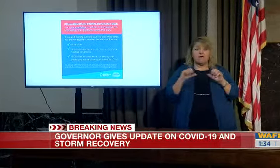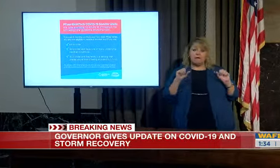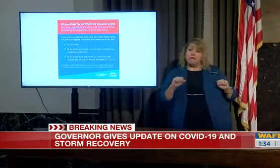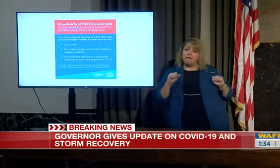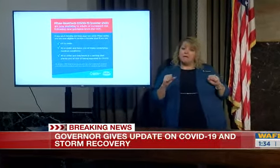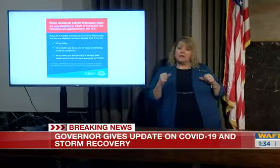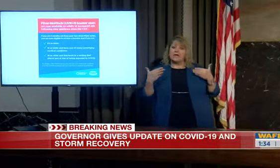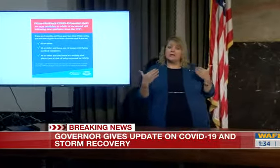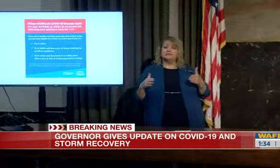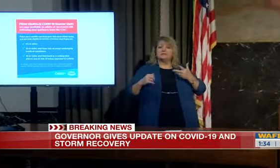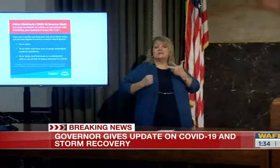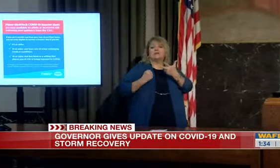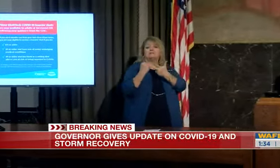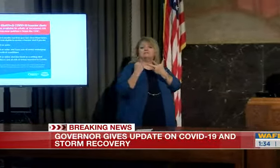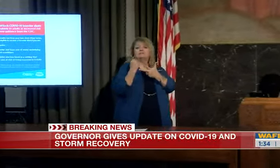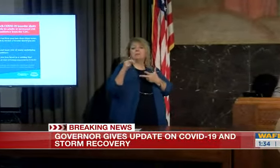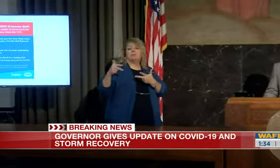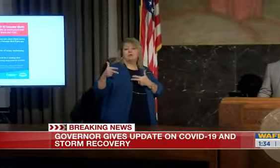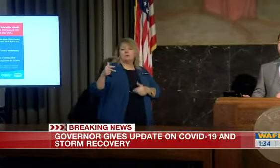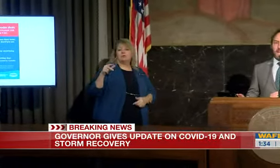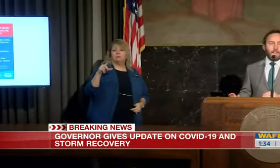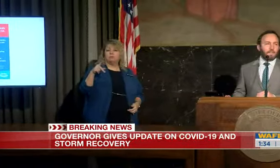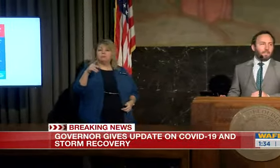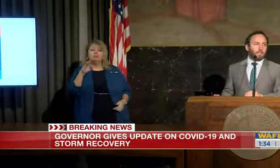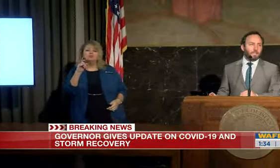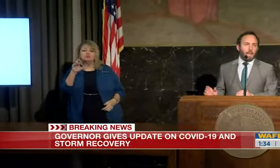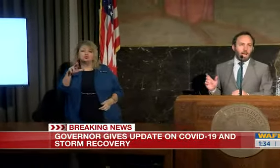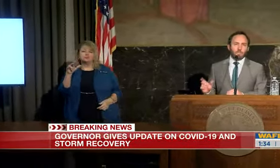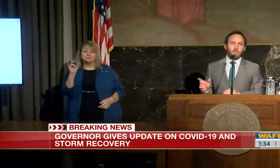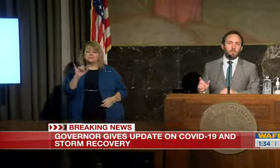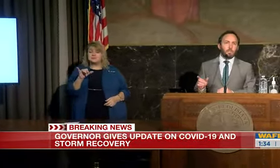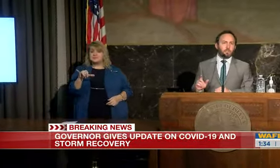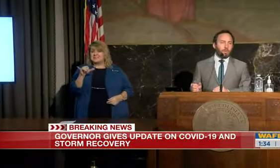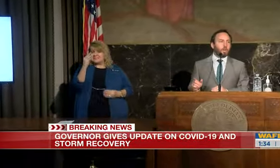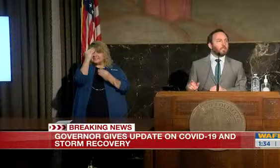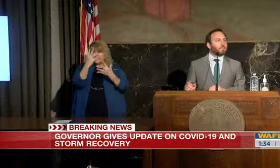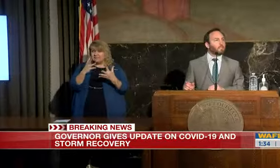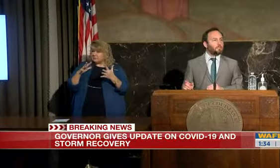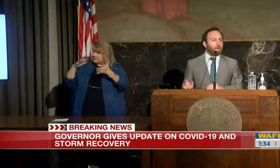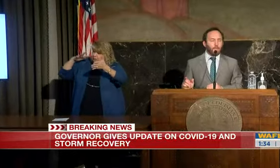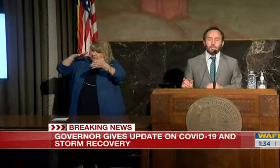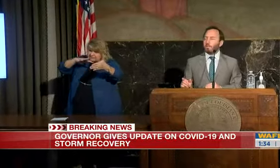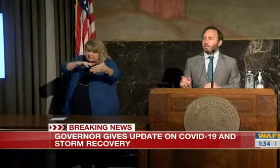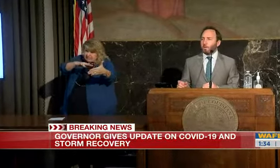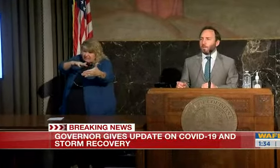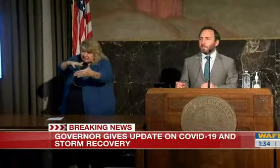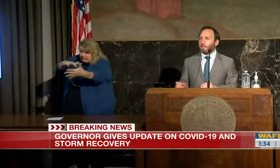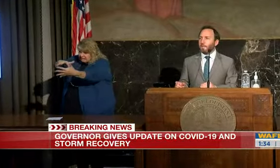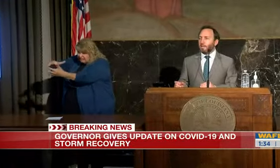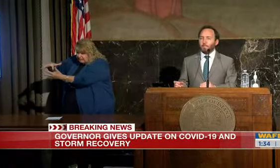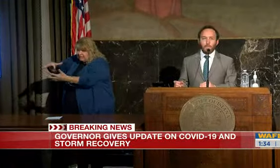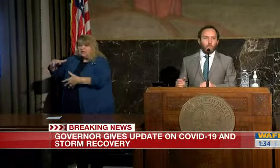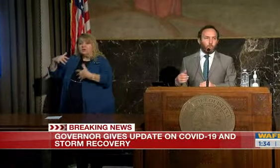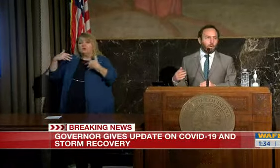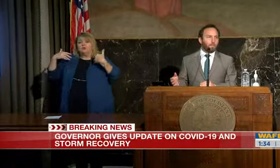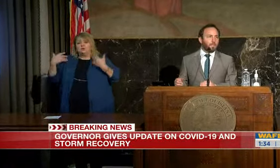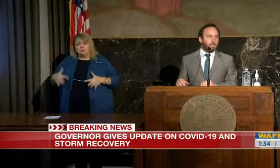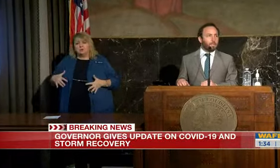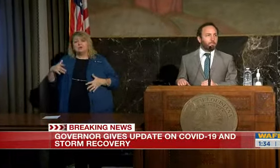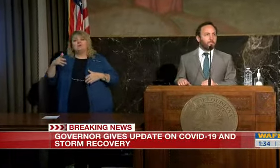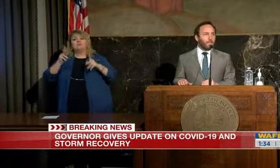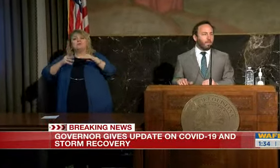for a booster dose. I'll tell you, the data here is absolutely strongest in people who are